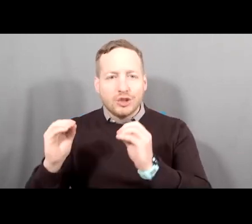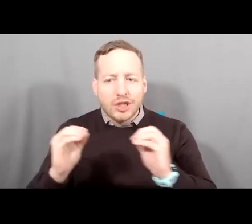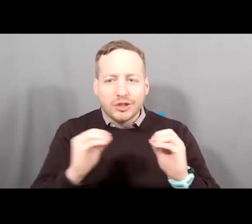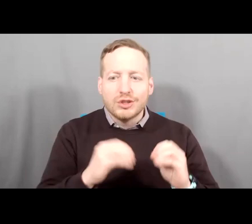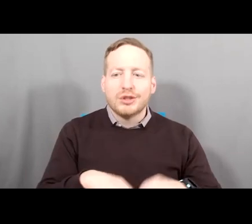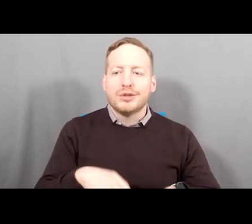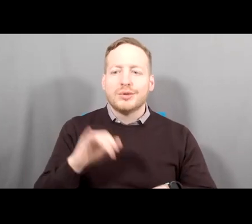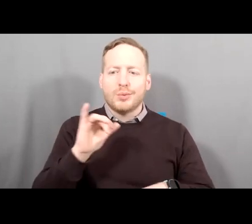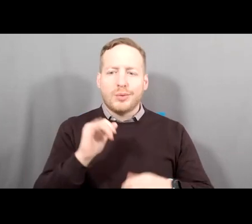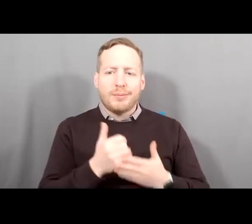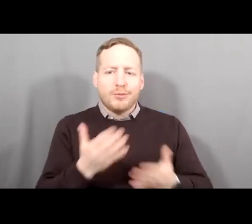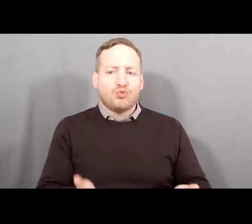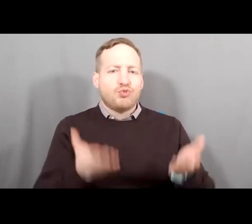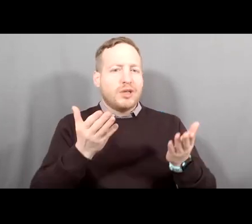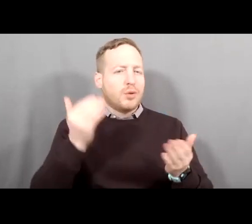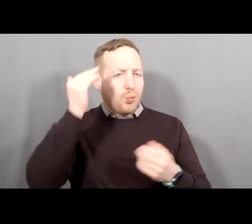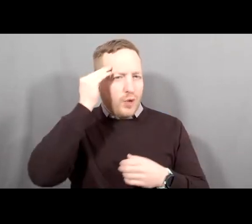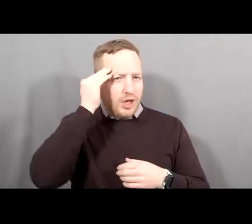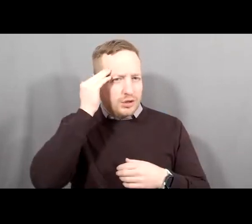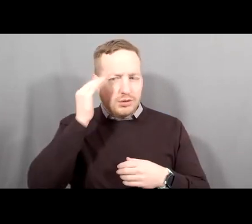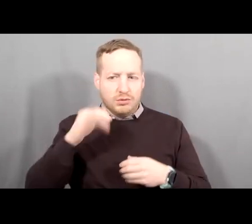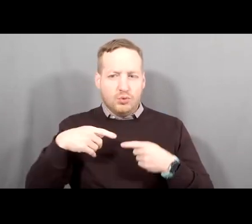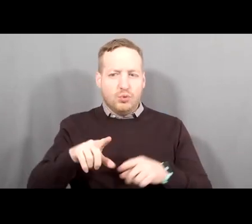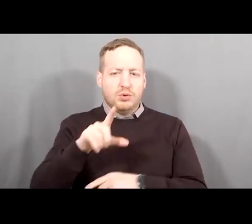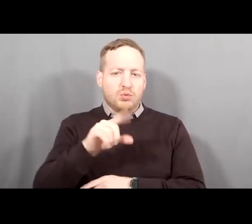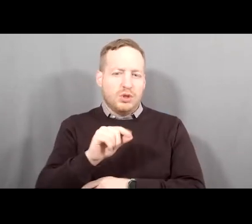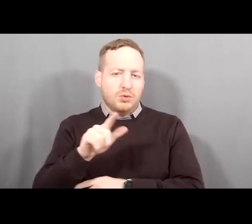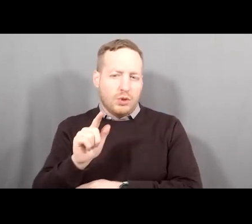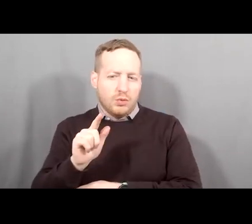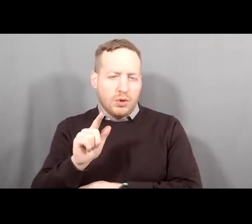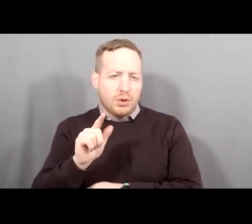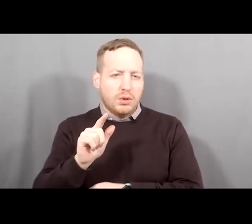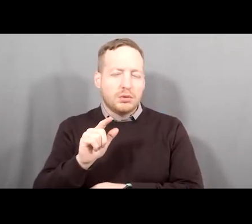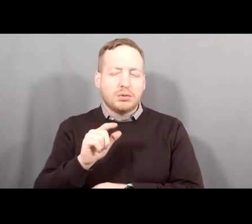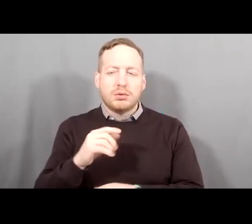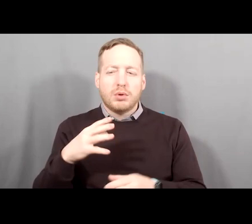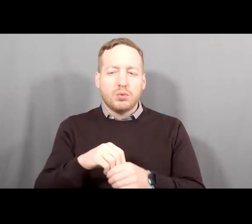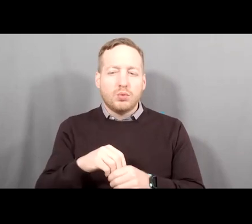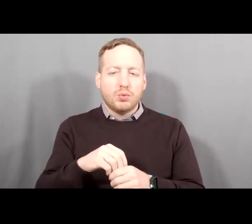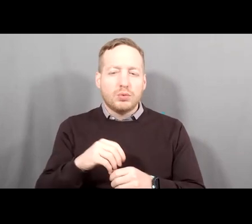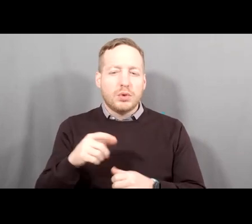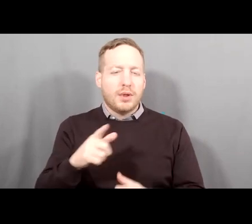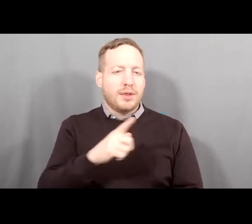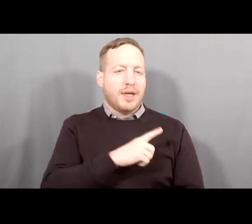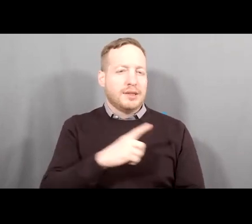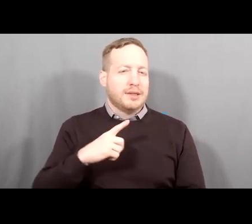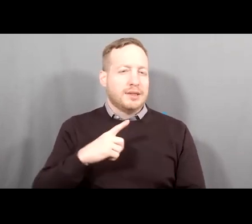community collaboration, education, really raising more awareness during